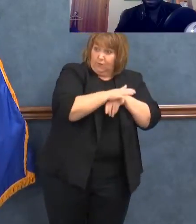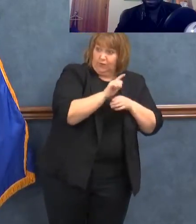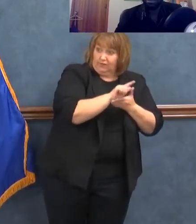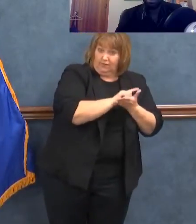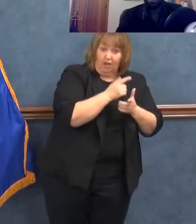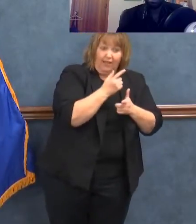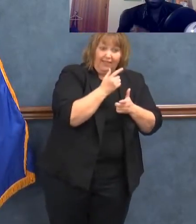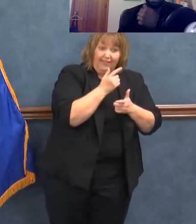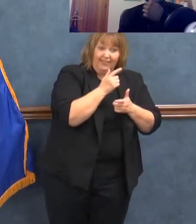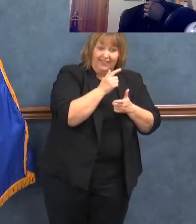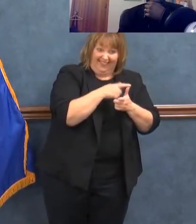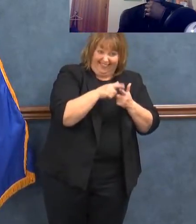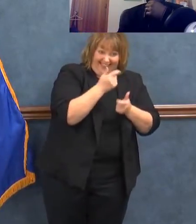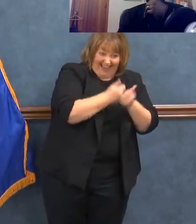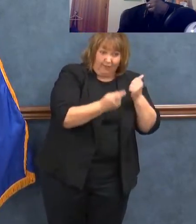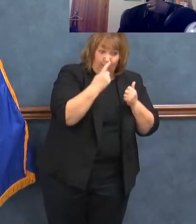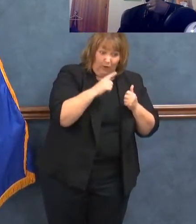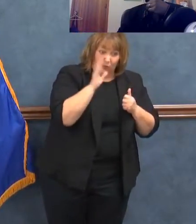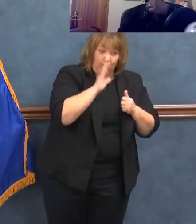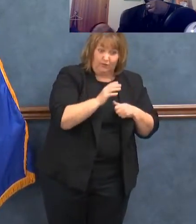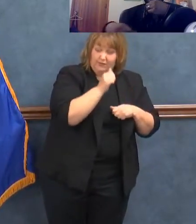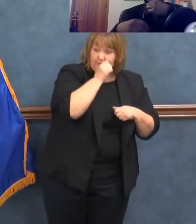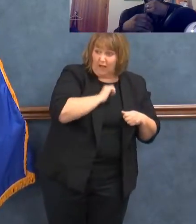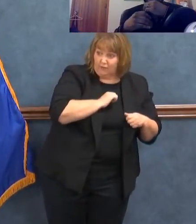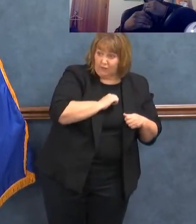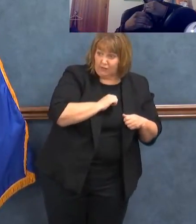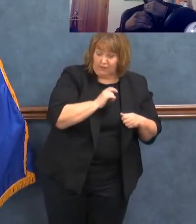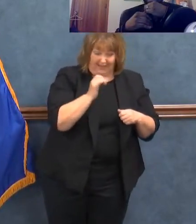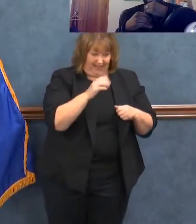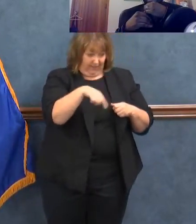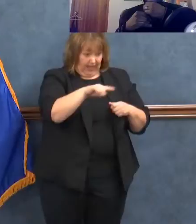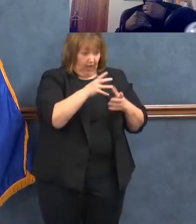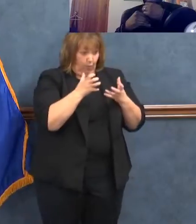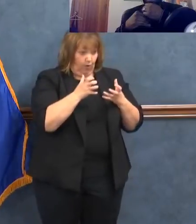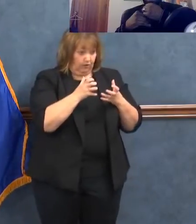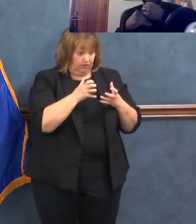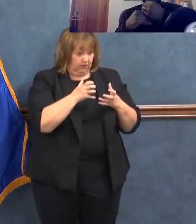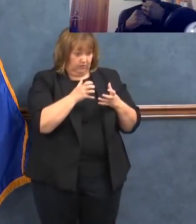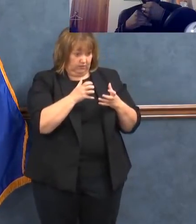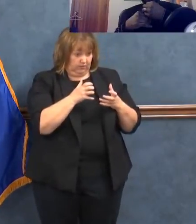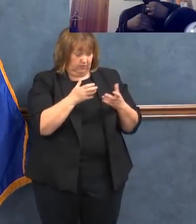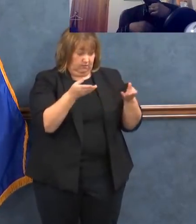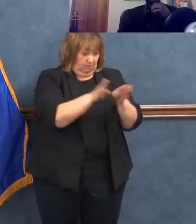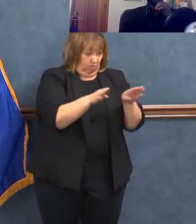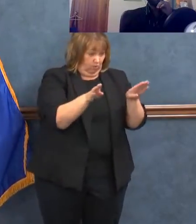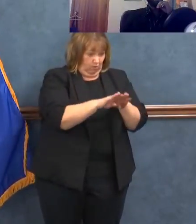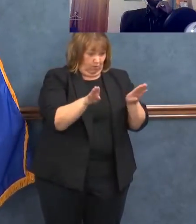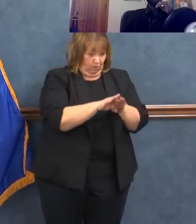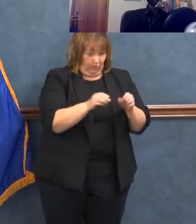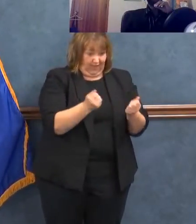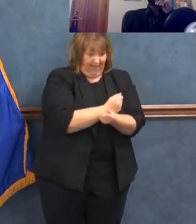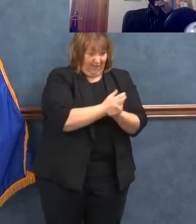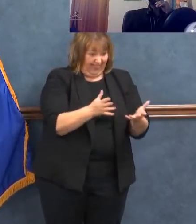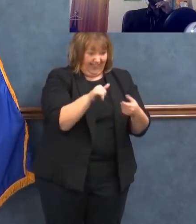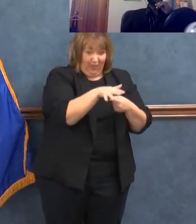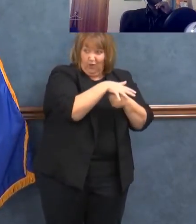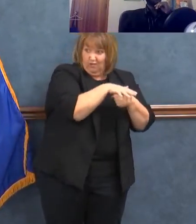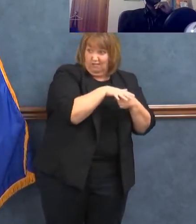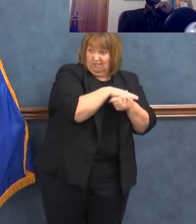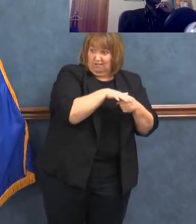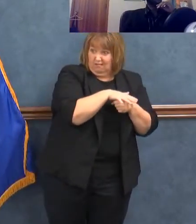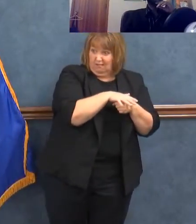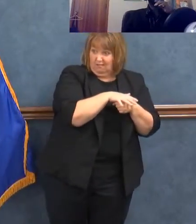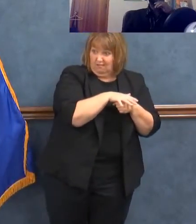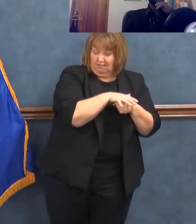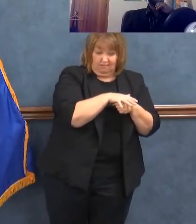everybody suffers. And if they want to be responsible that we're going to have to reduce capacity in restaurants or close gyms or close water parks or close salons or